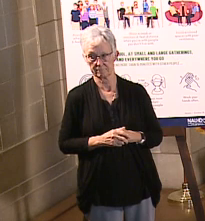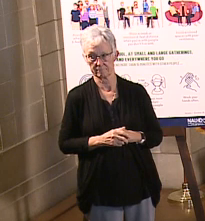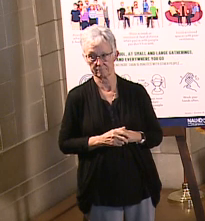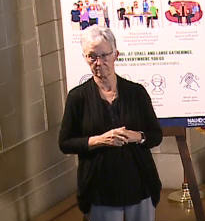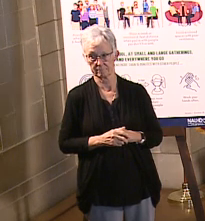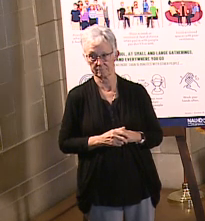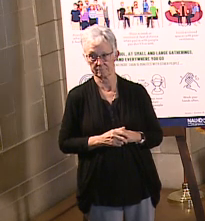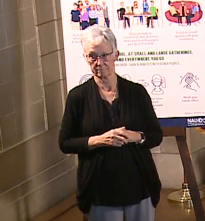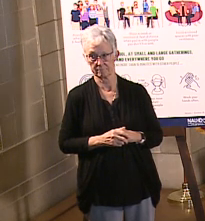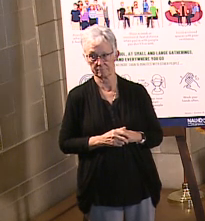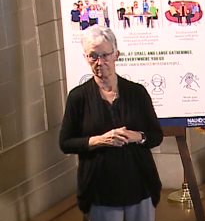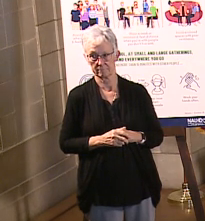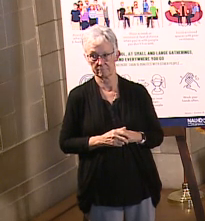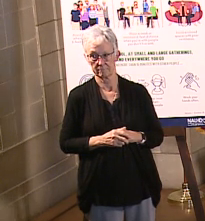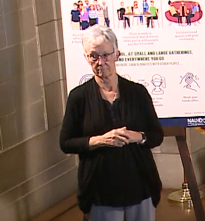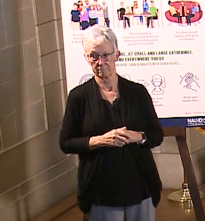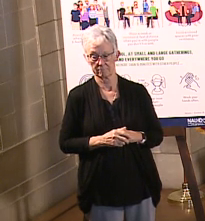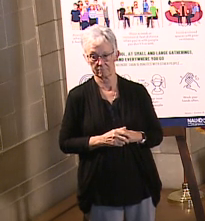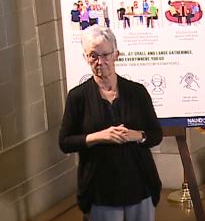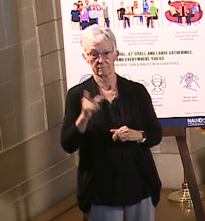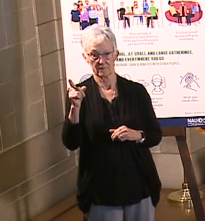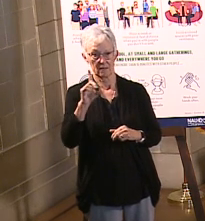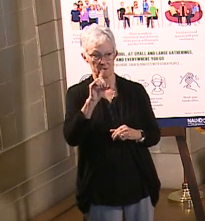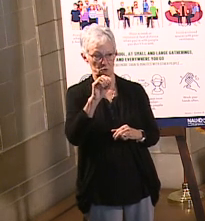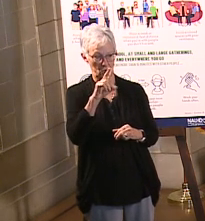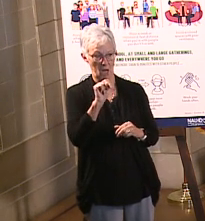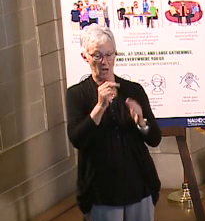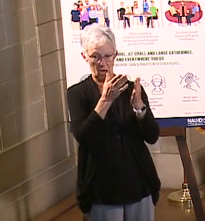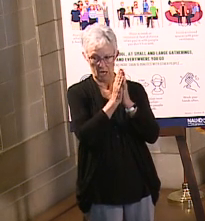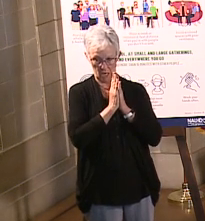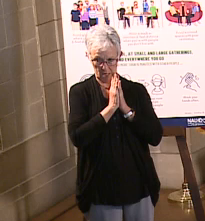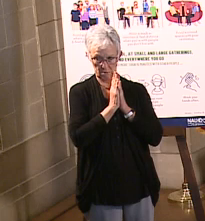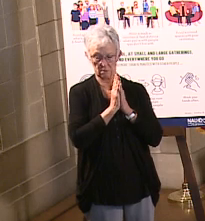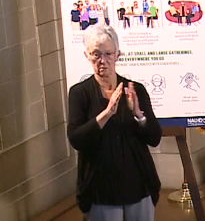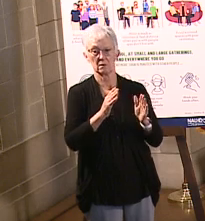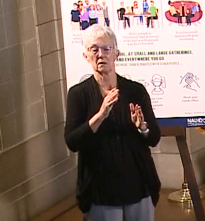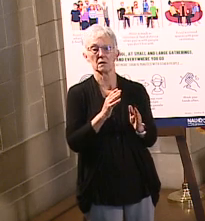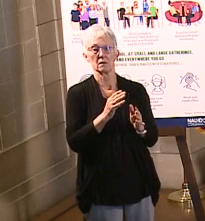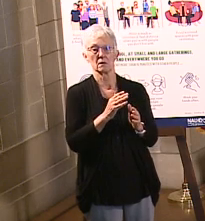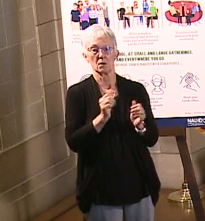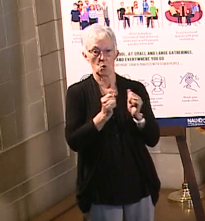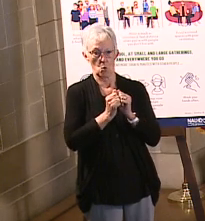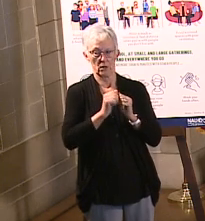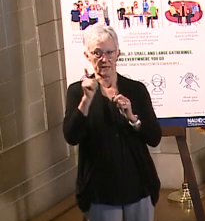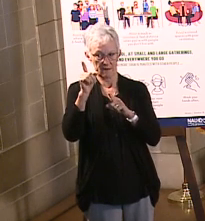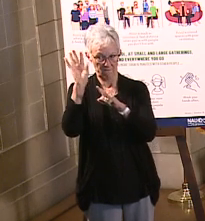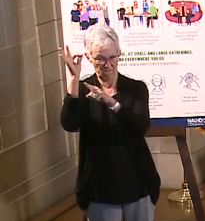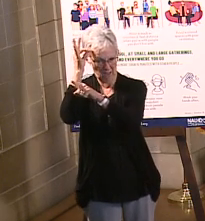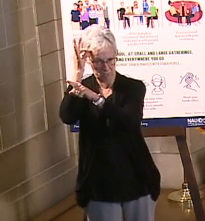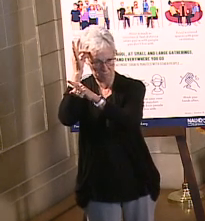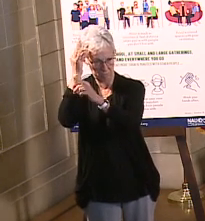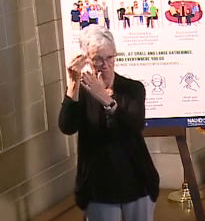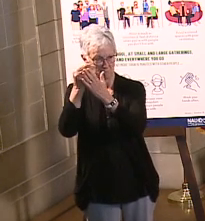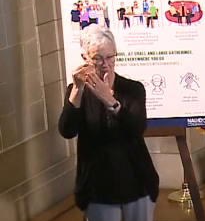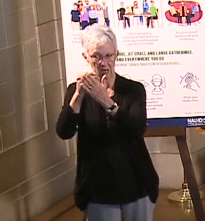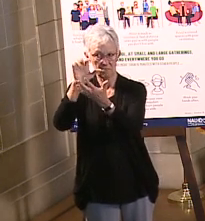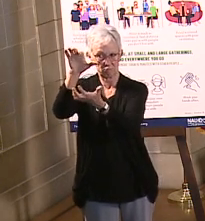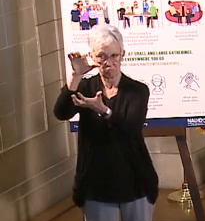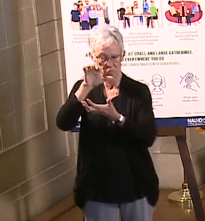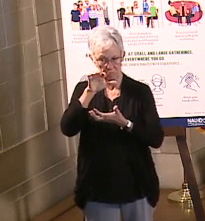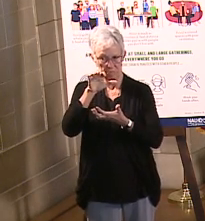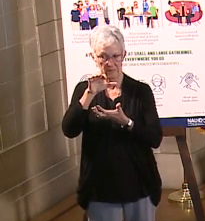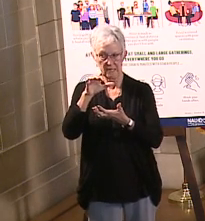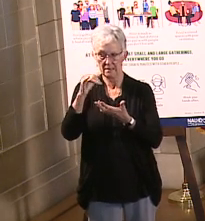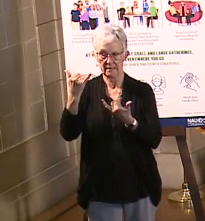business economic assistance? So Don's asking with the federal stimulus being blocked